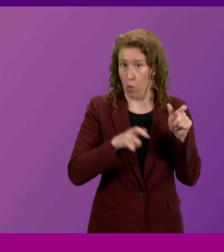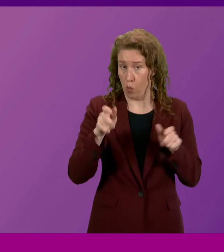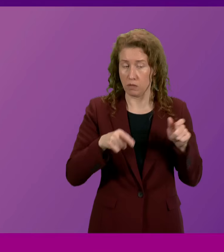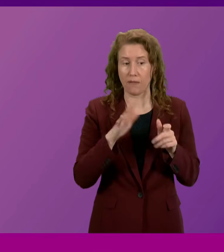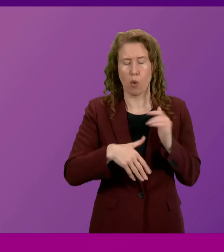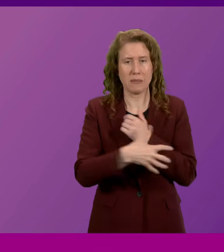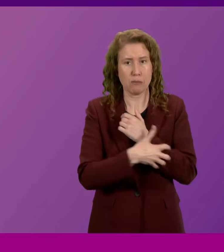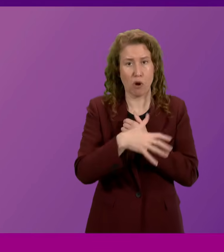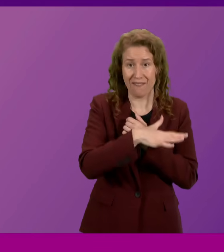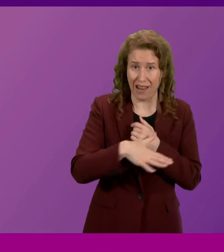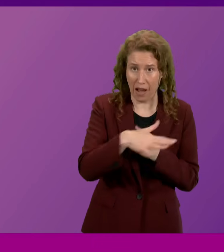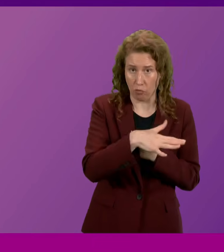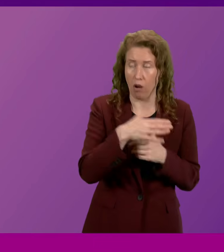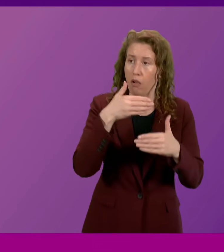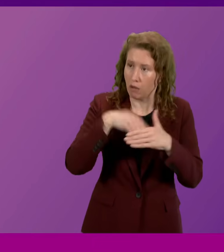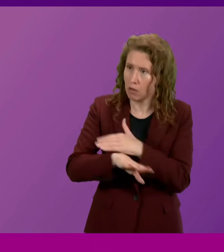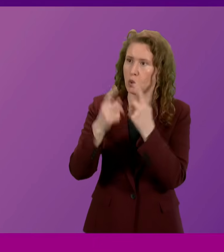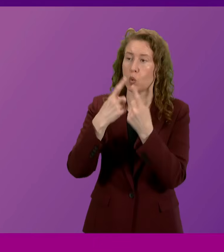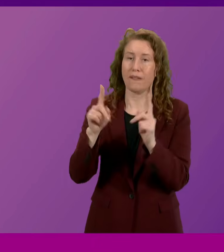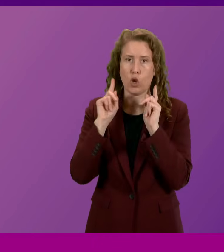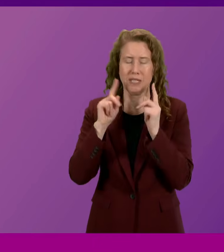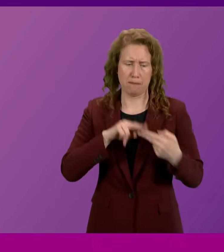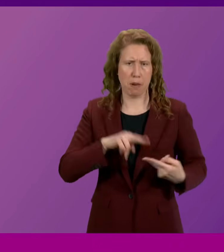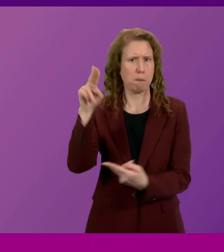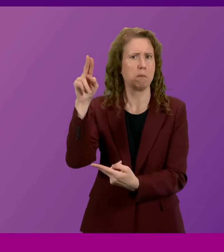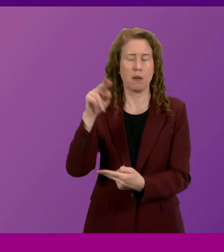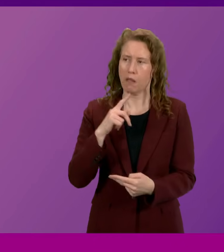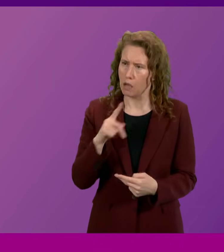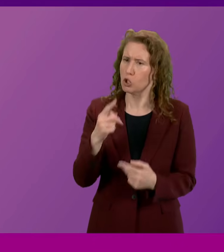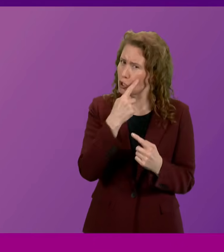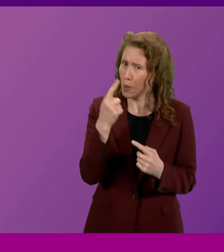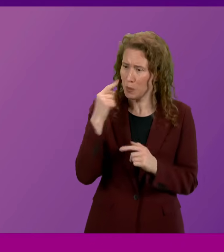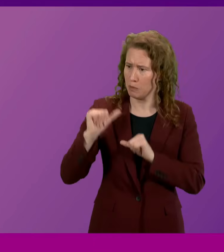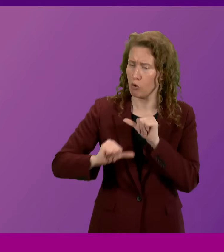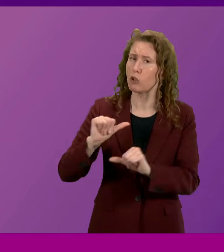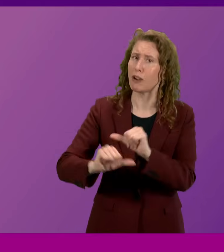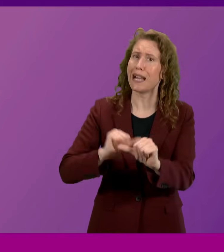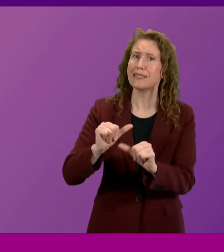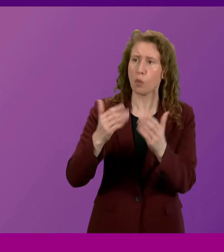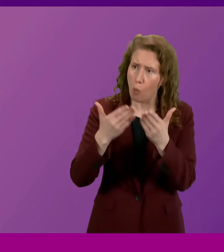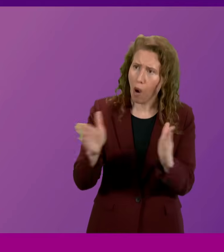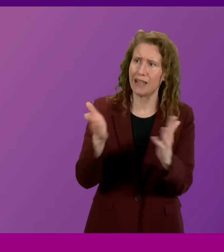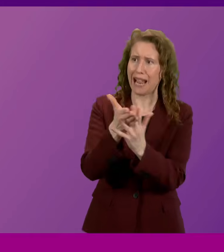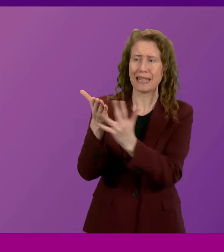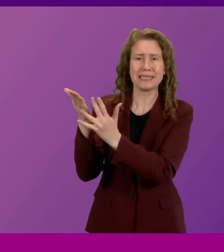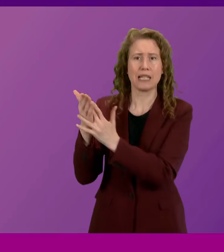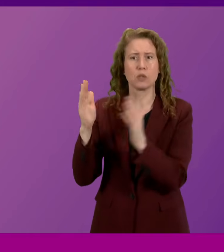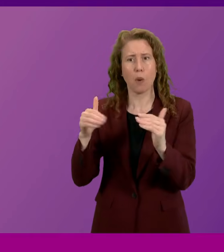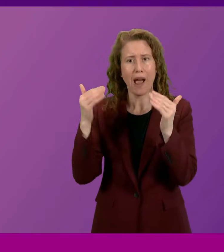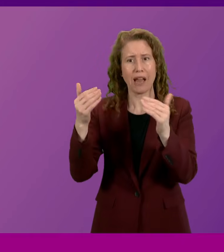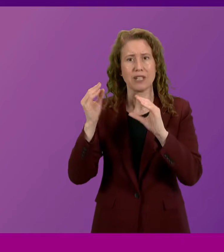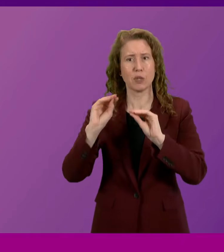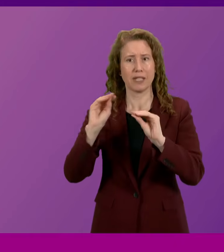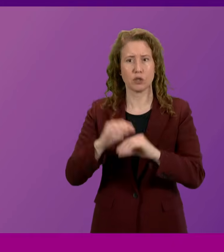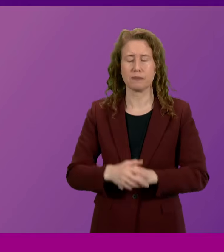deprived areas entering university, and that demonstrates the progress that's been made on widening access to our higher education